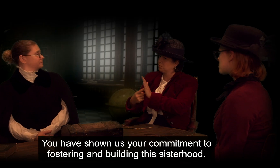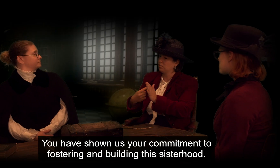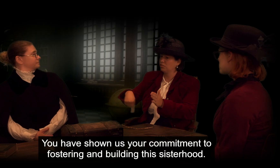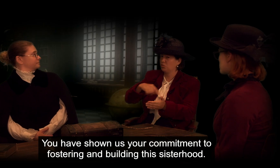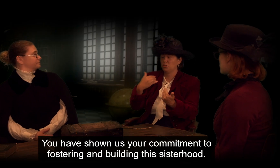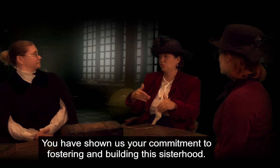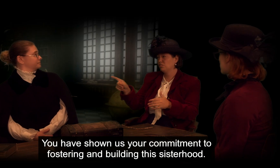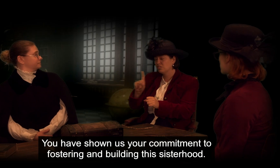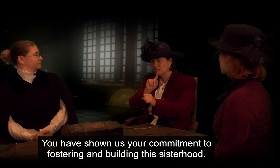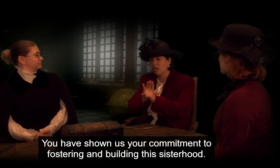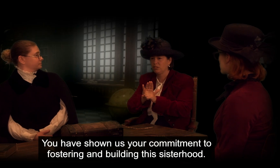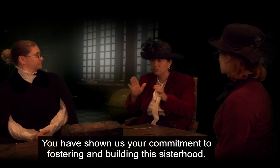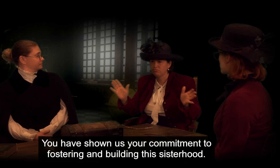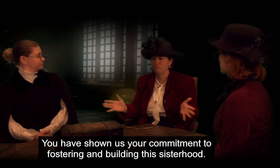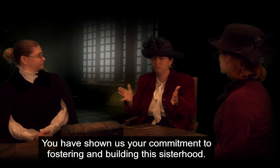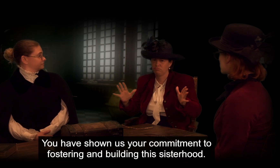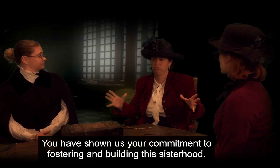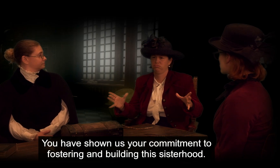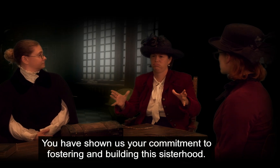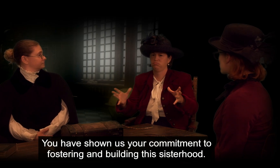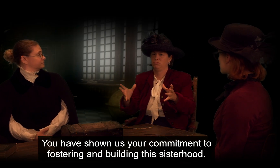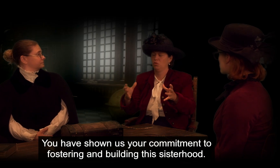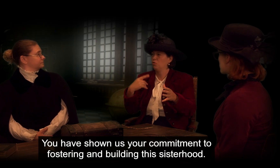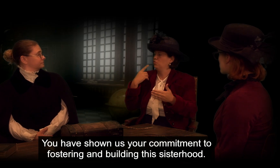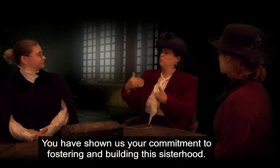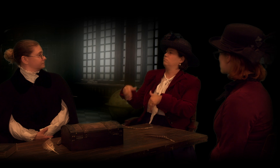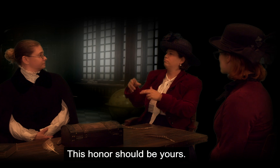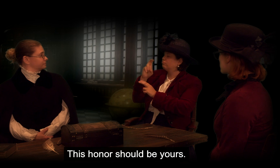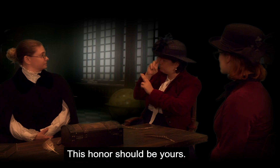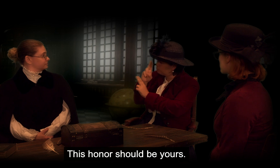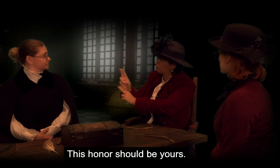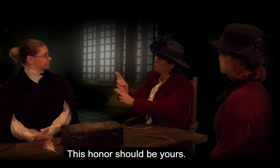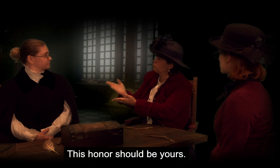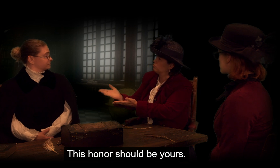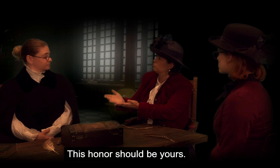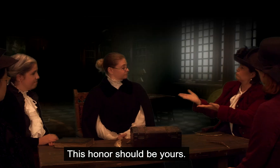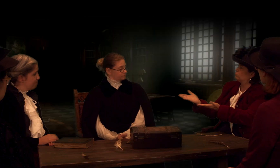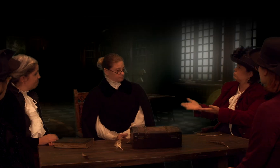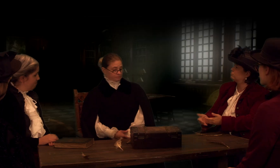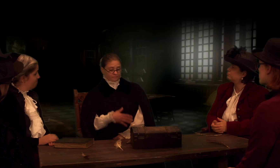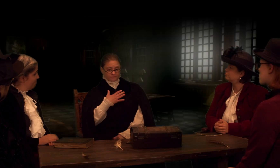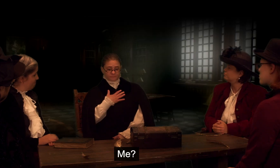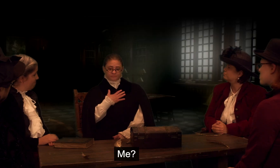your commitment to fostering and building this sisterhood. This honor should be yours. Me?